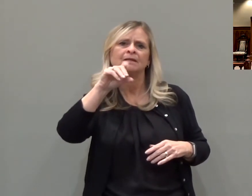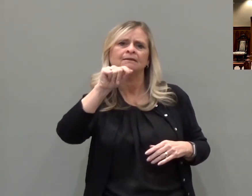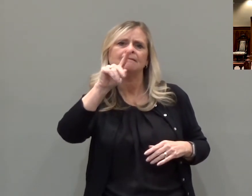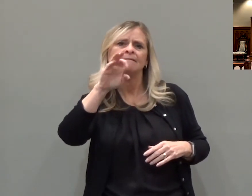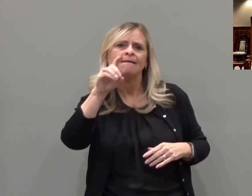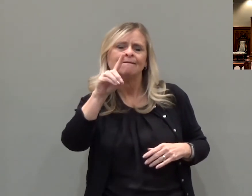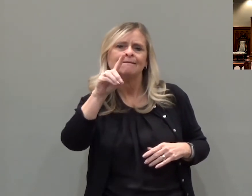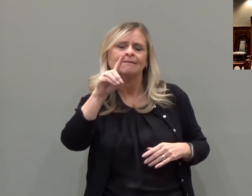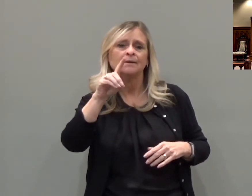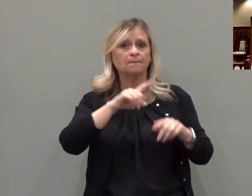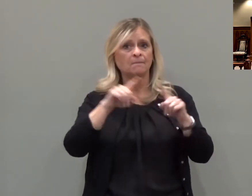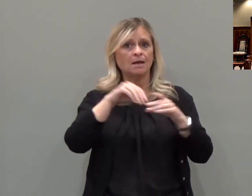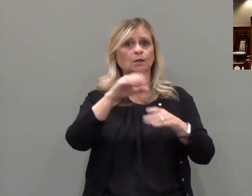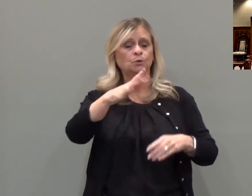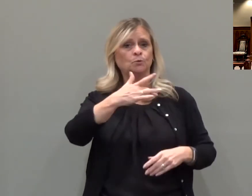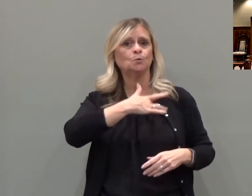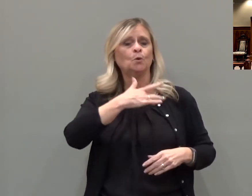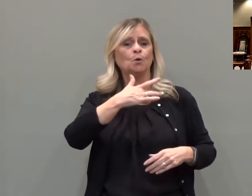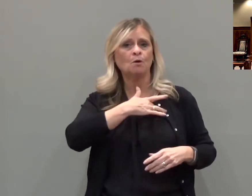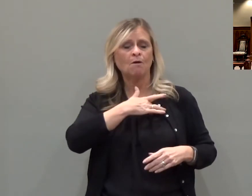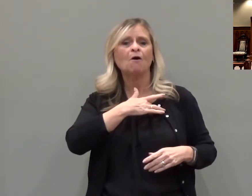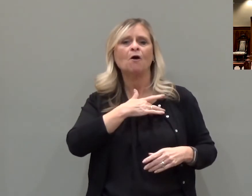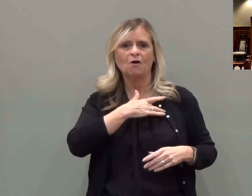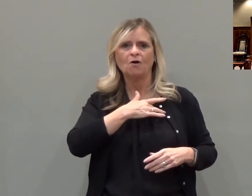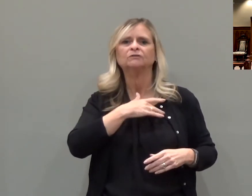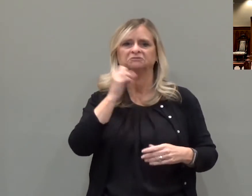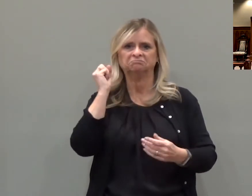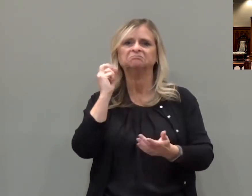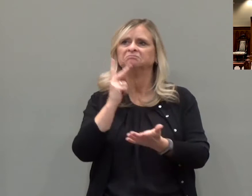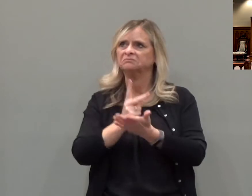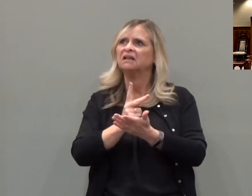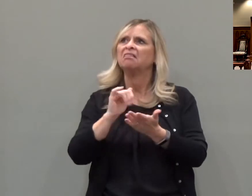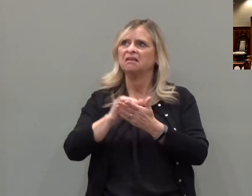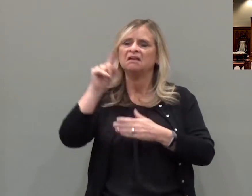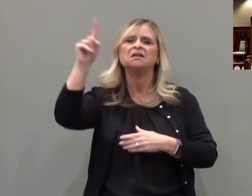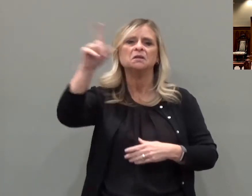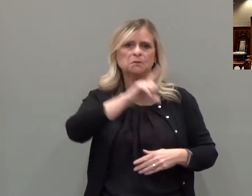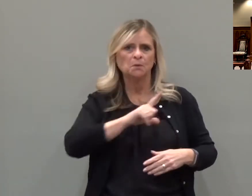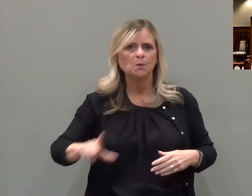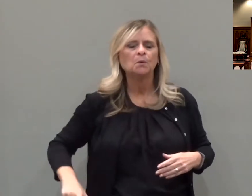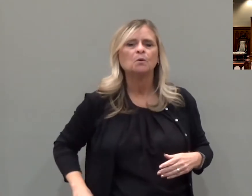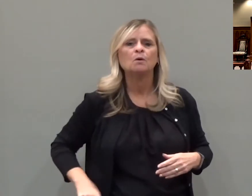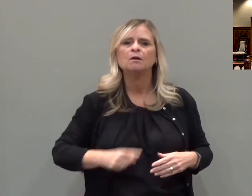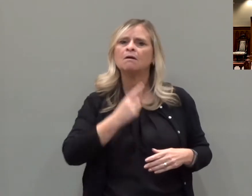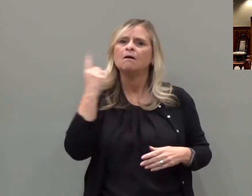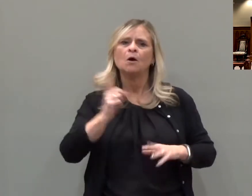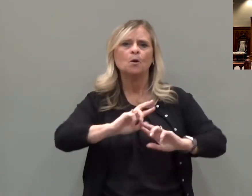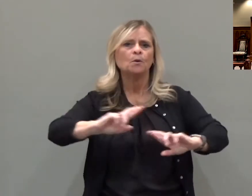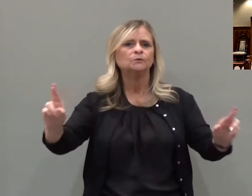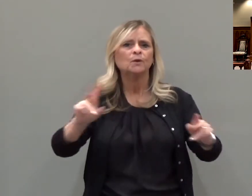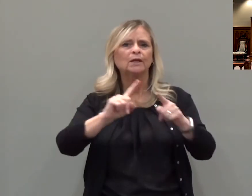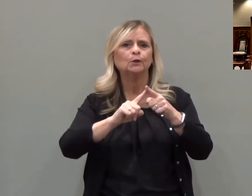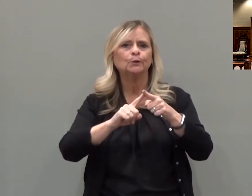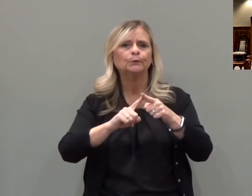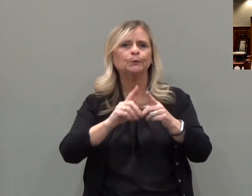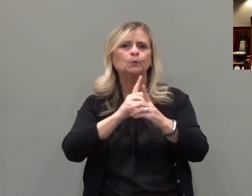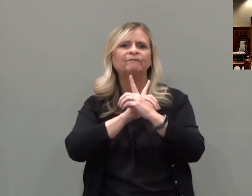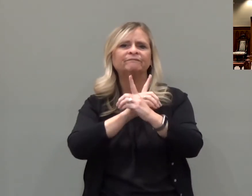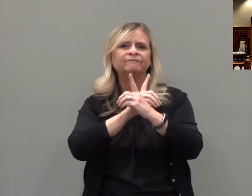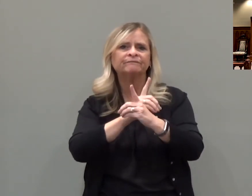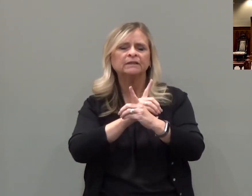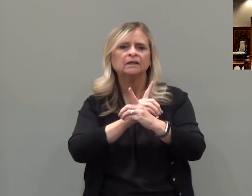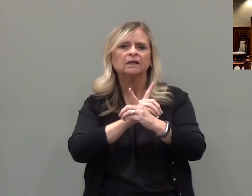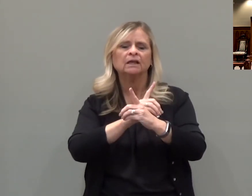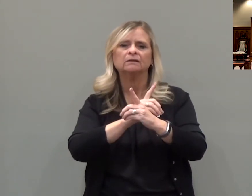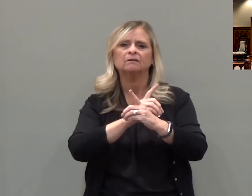your hearts sanctify Christ as Lord. Always be ready to make your defense to